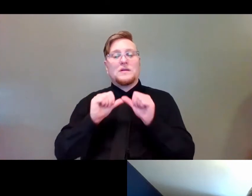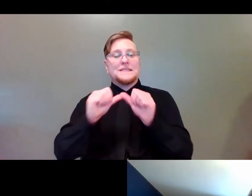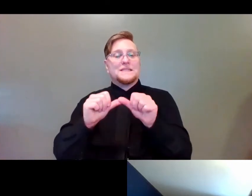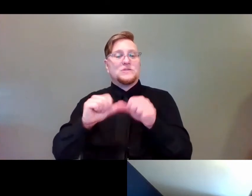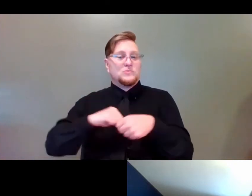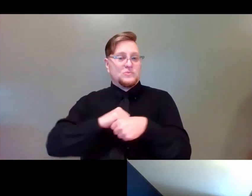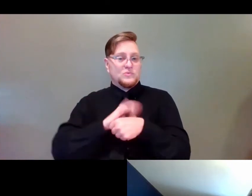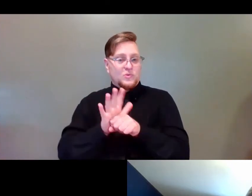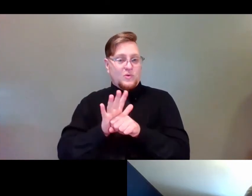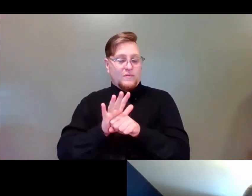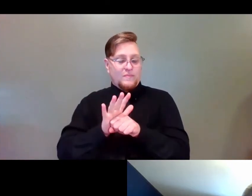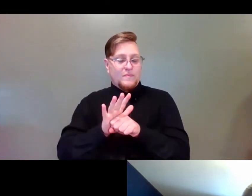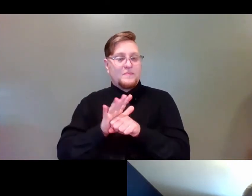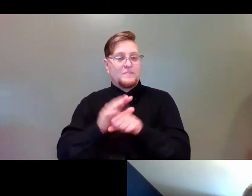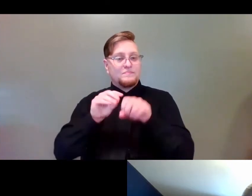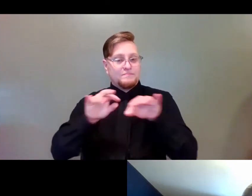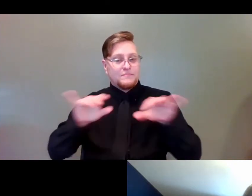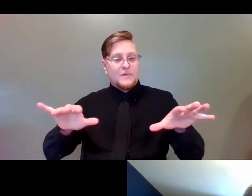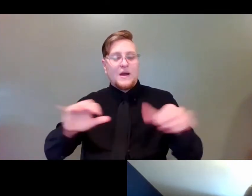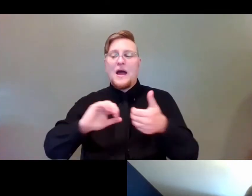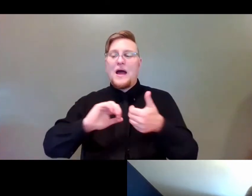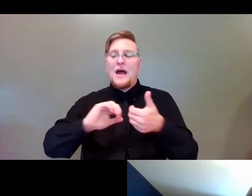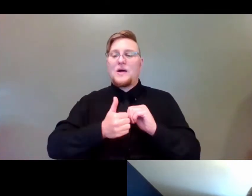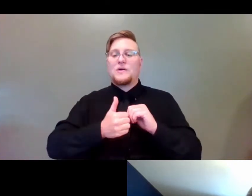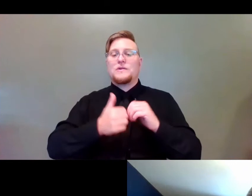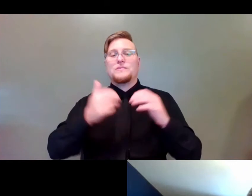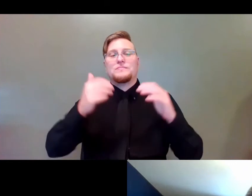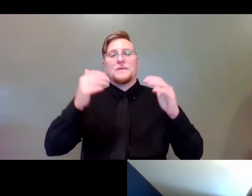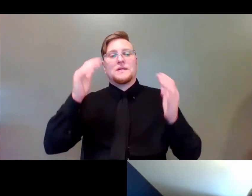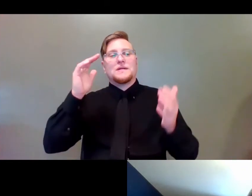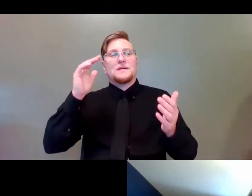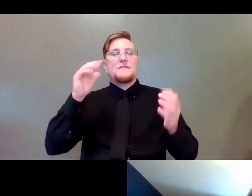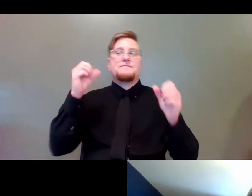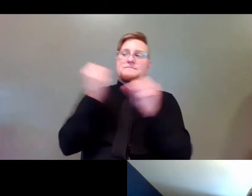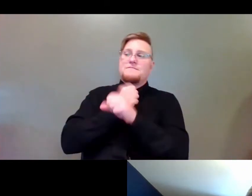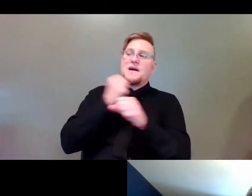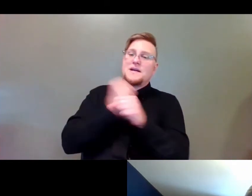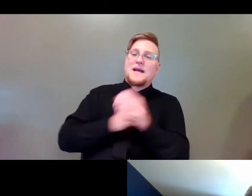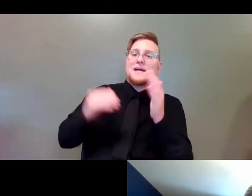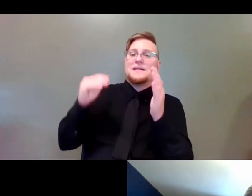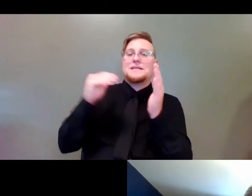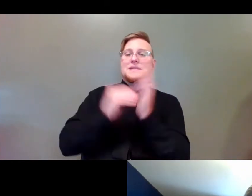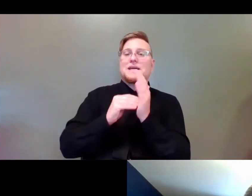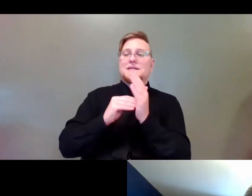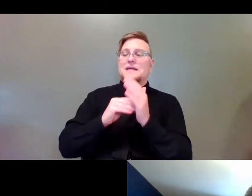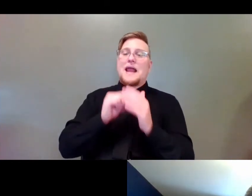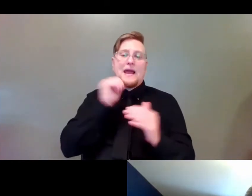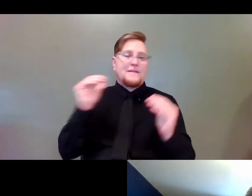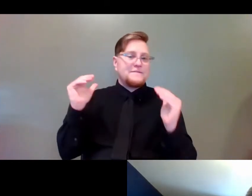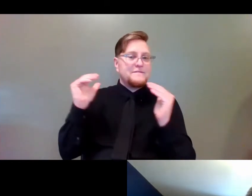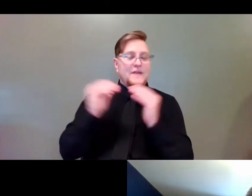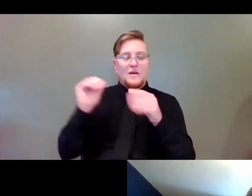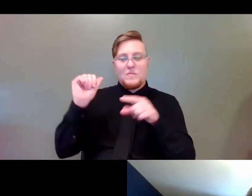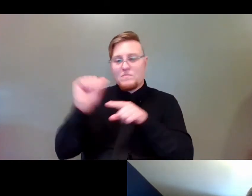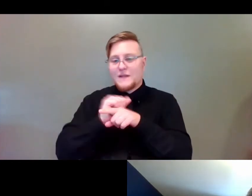biggest challenges in fighting against discrimination, unfair practices, and/or human rights? Right. Okay. Well, thank you